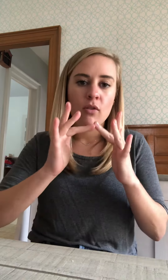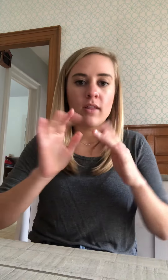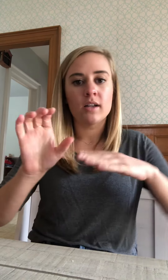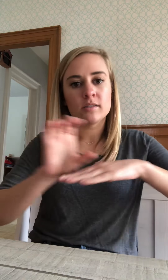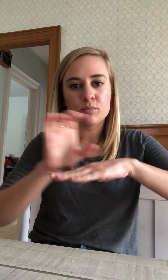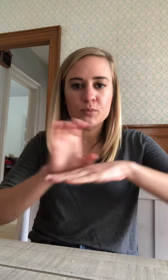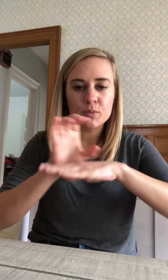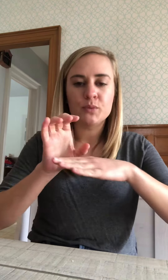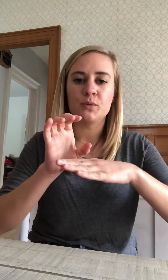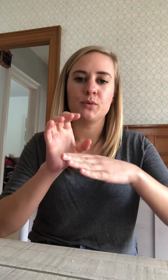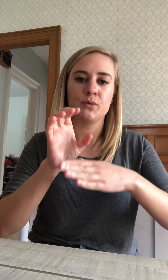nowadays.